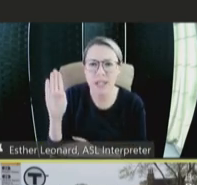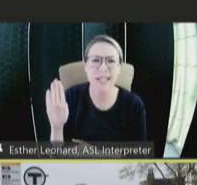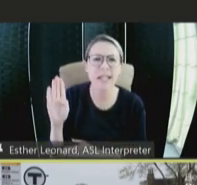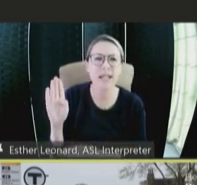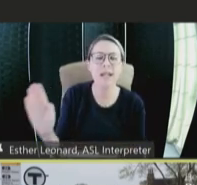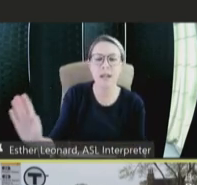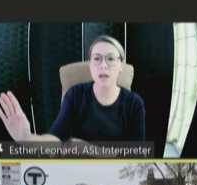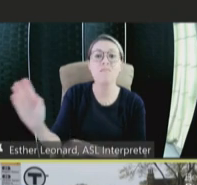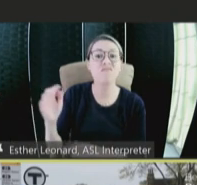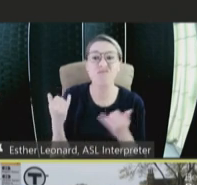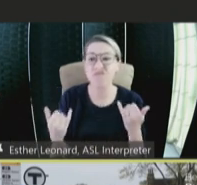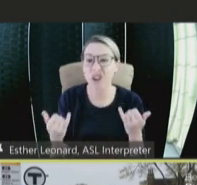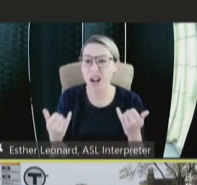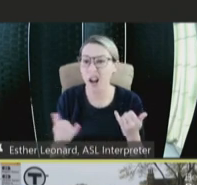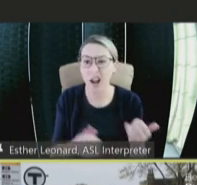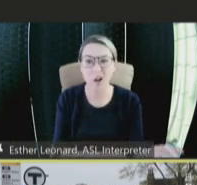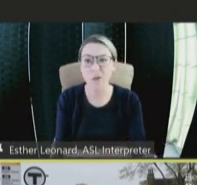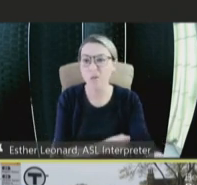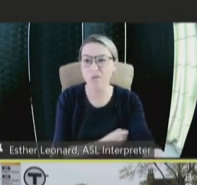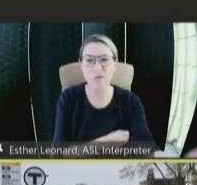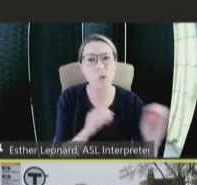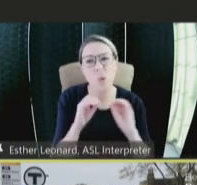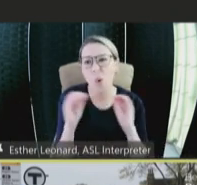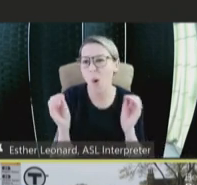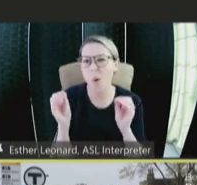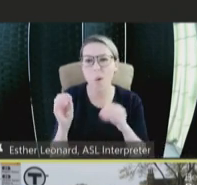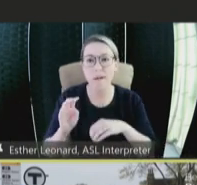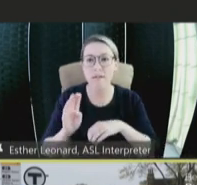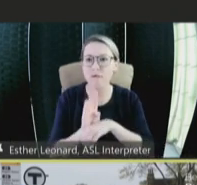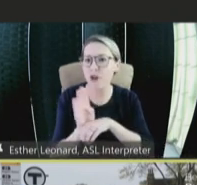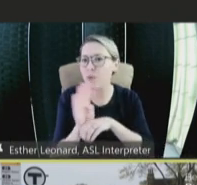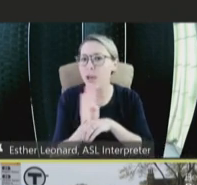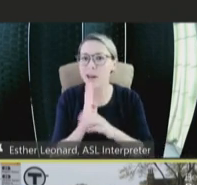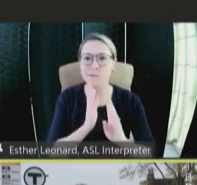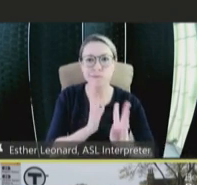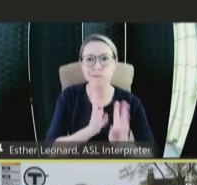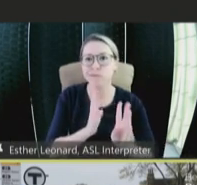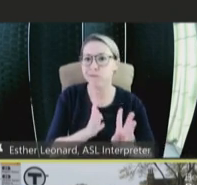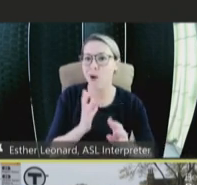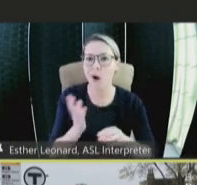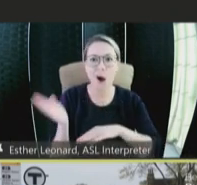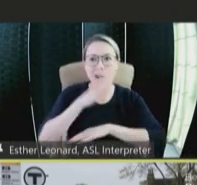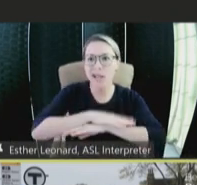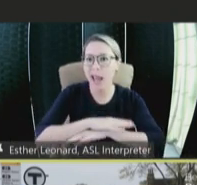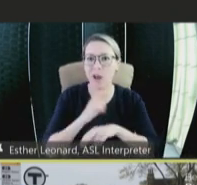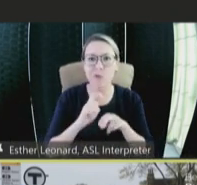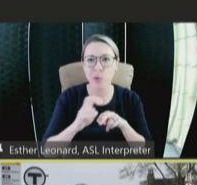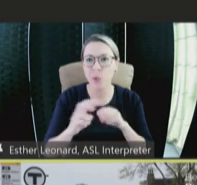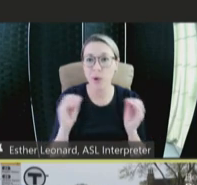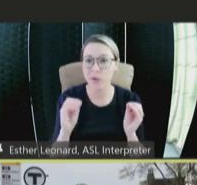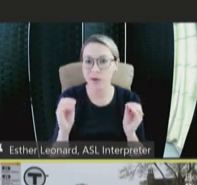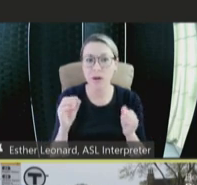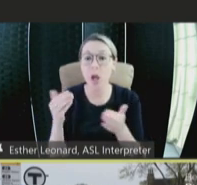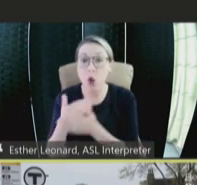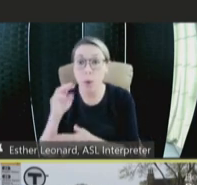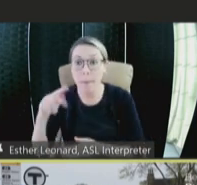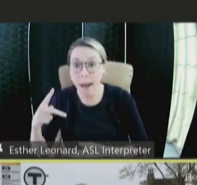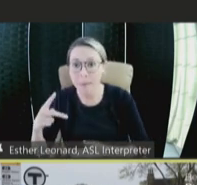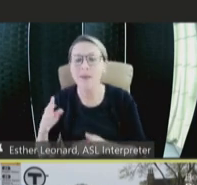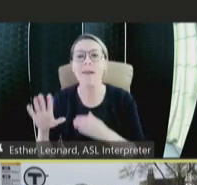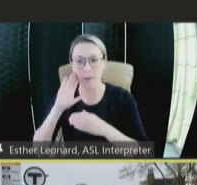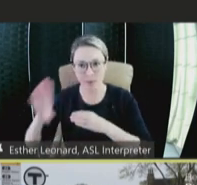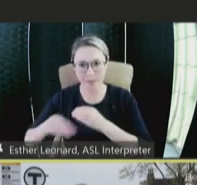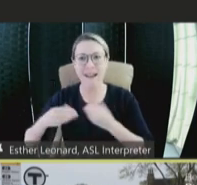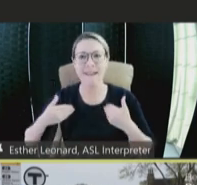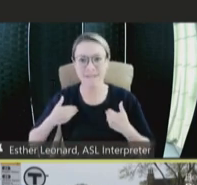not currently have frequent all-day routes. Now they would under the proposed map.